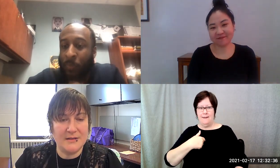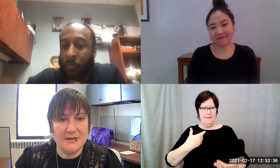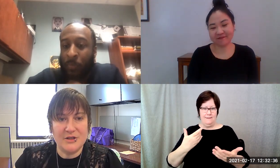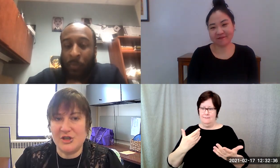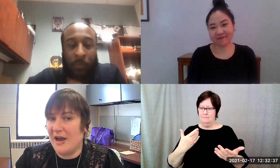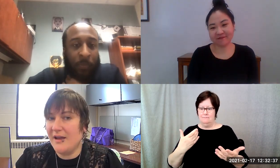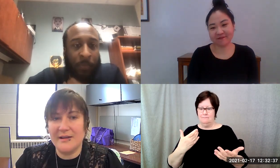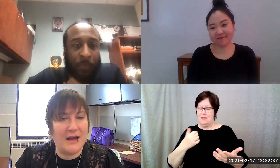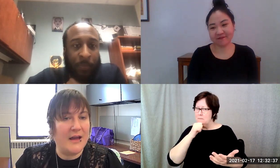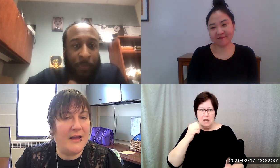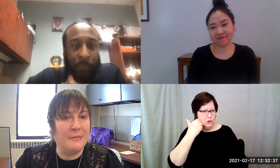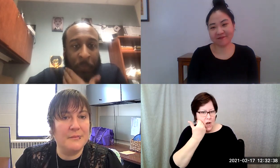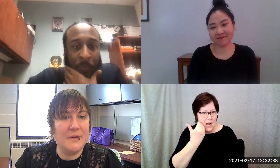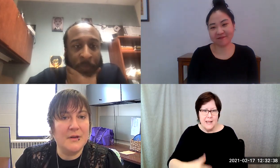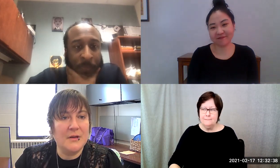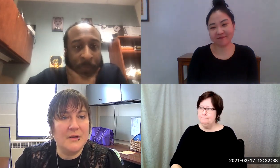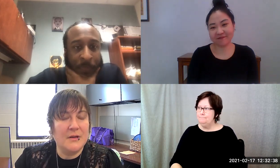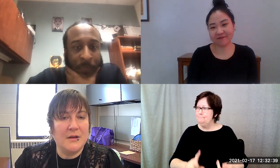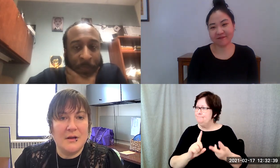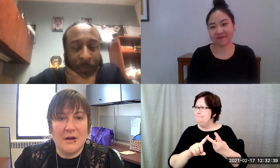not shy. I've